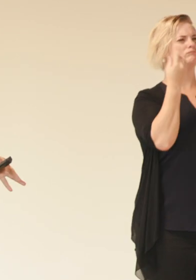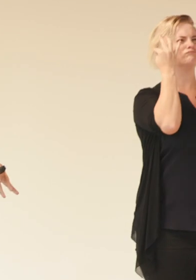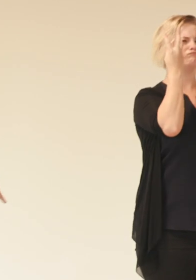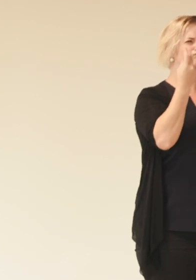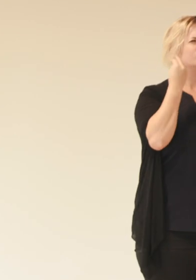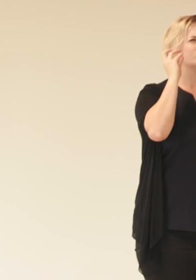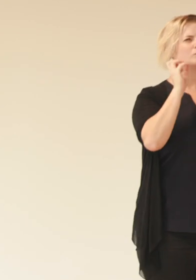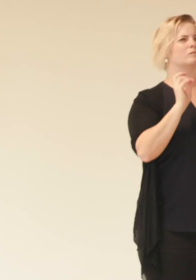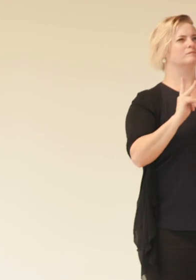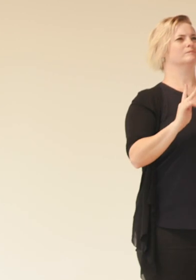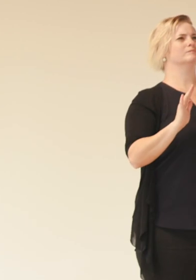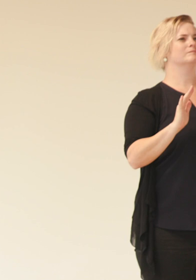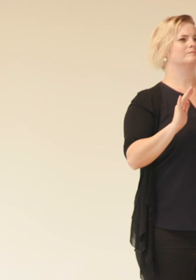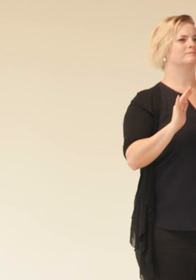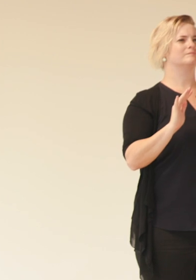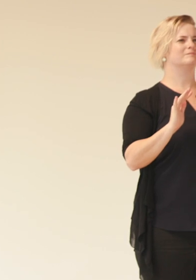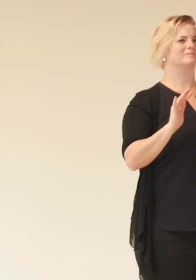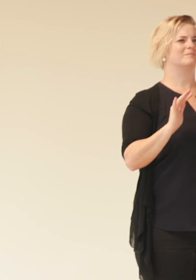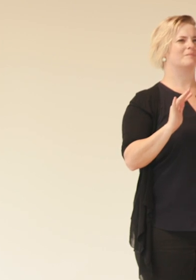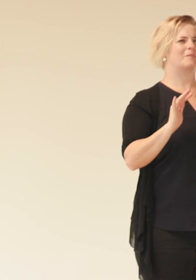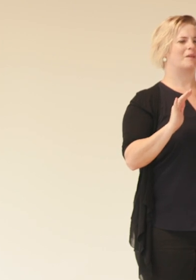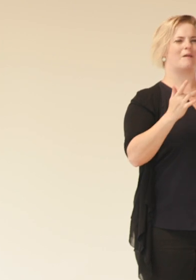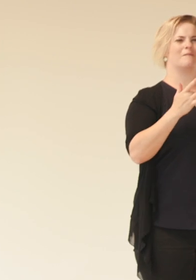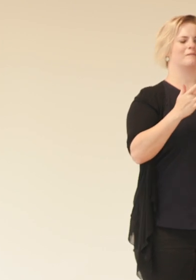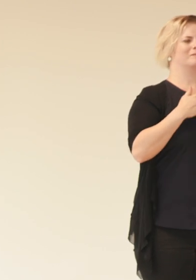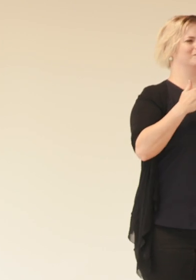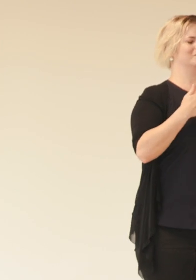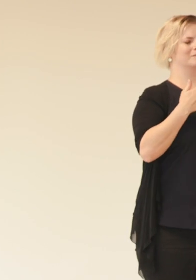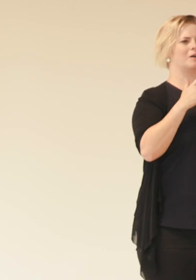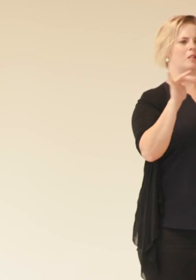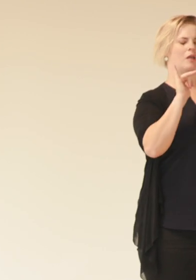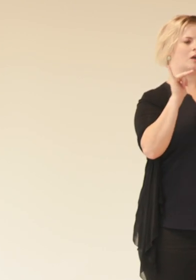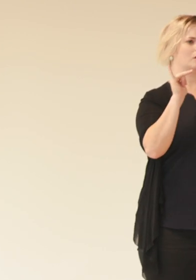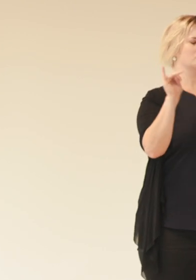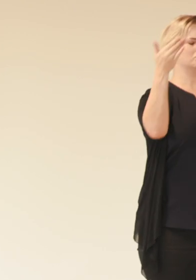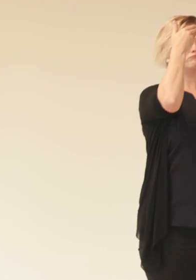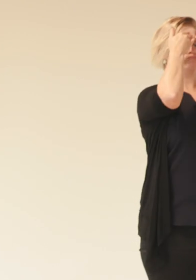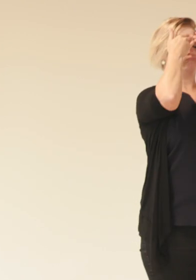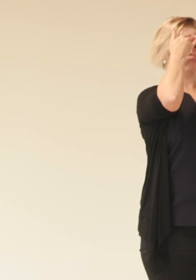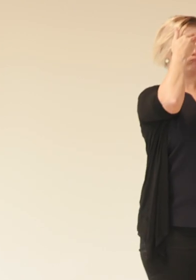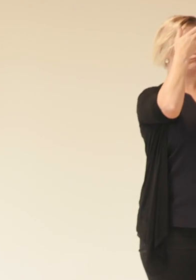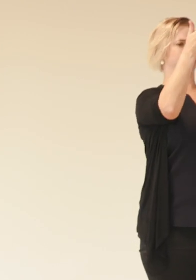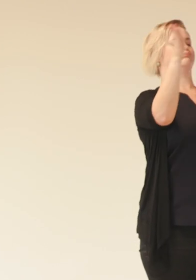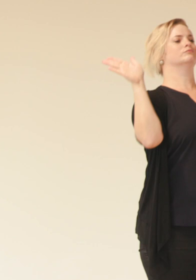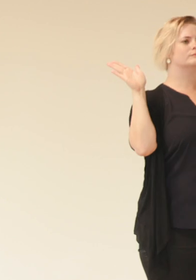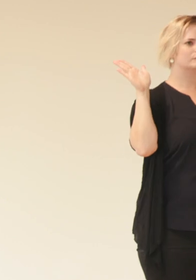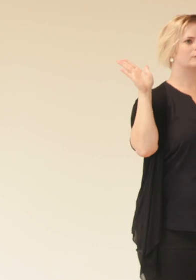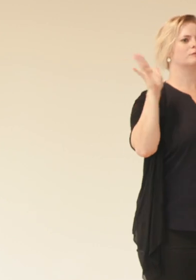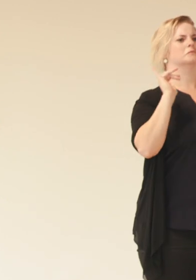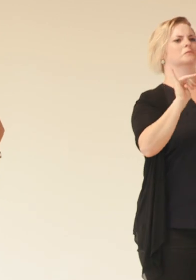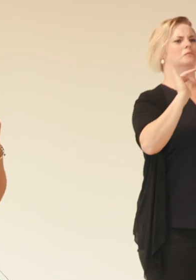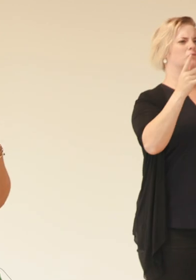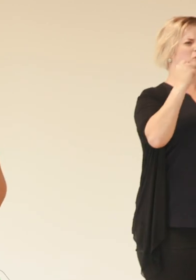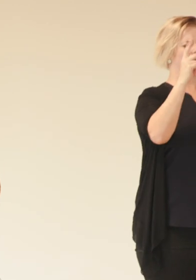breakdown to just like really a breakthrough, and like trying to find that messages and like what is that